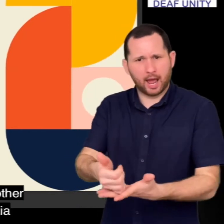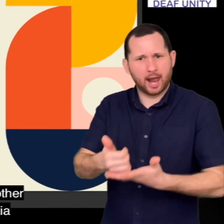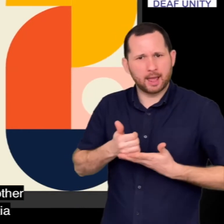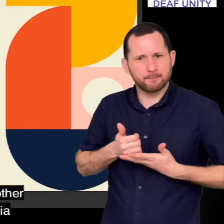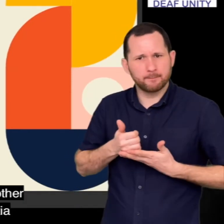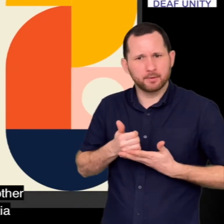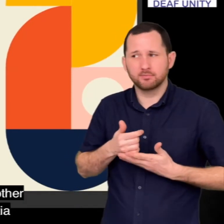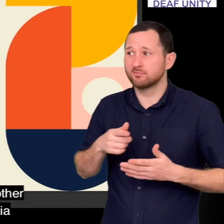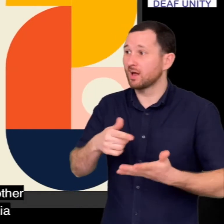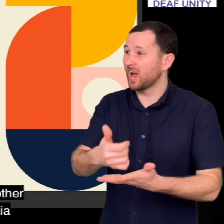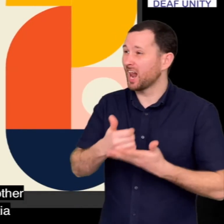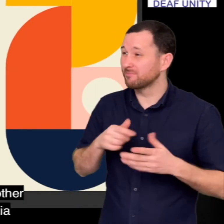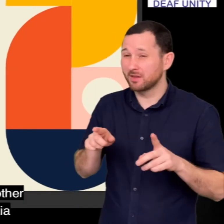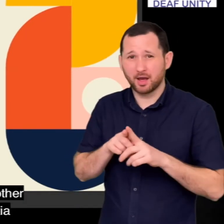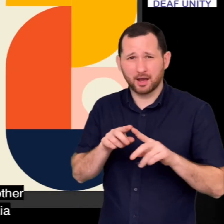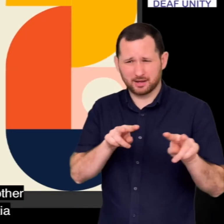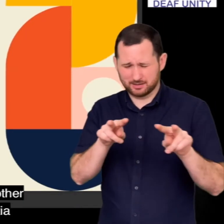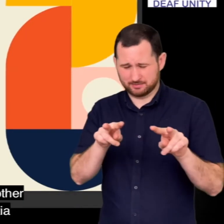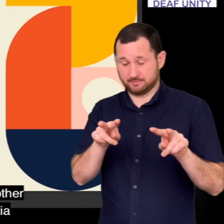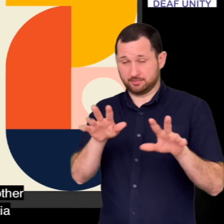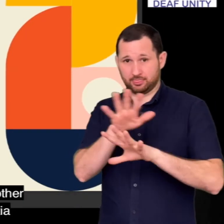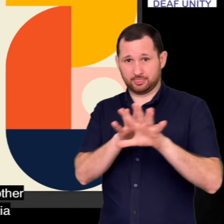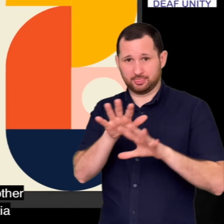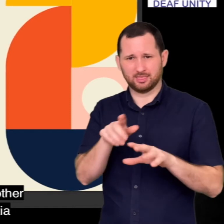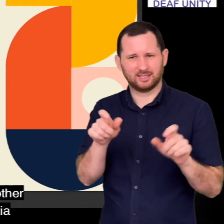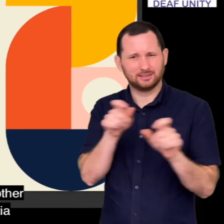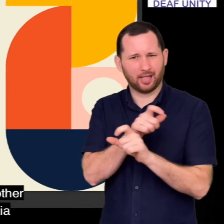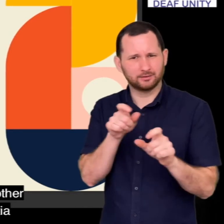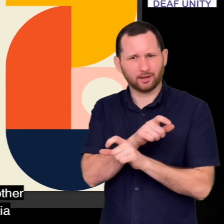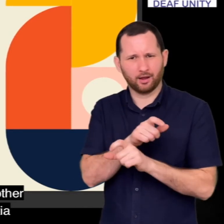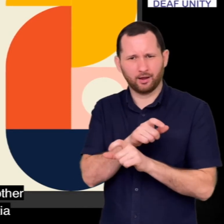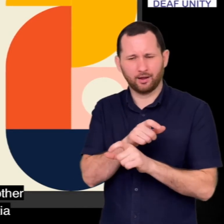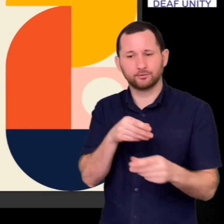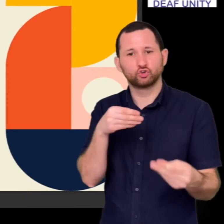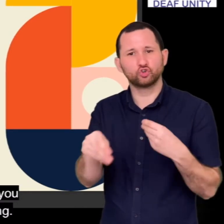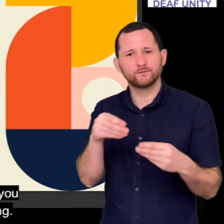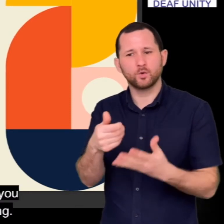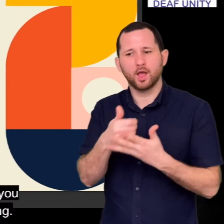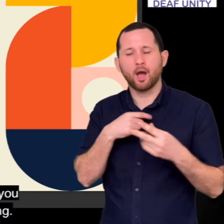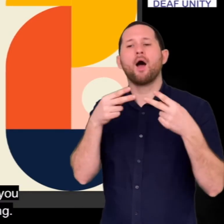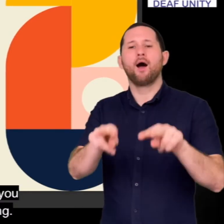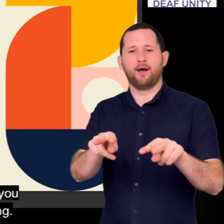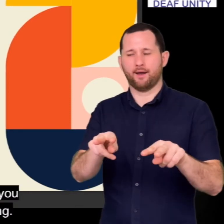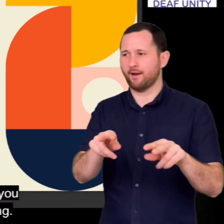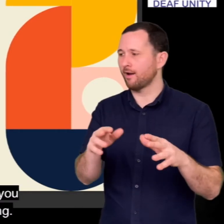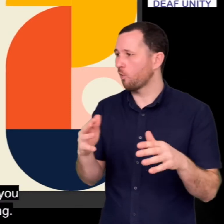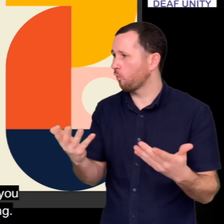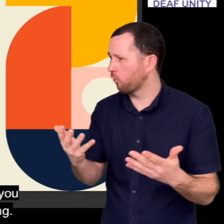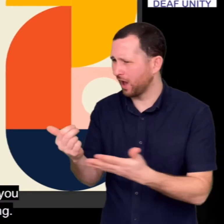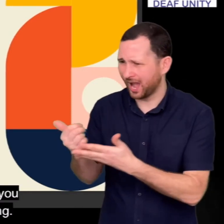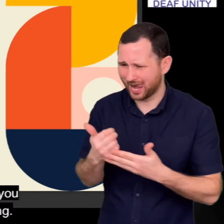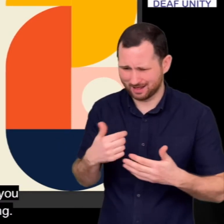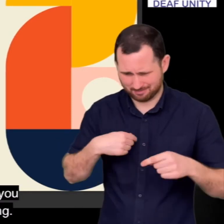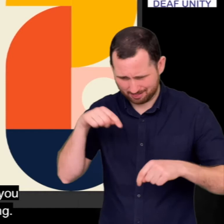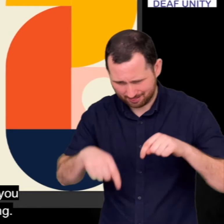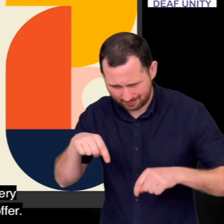equipment sometimes if you have other issues such as dyslexia, software that can help you with writing